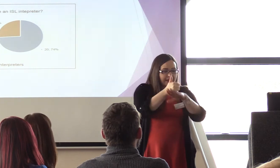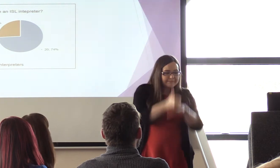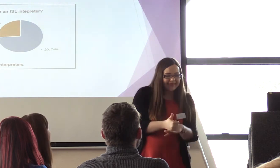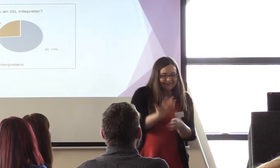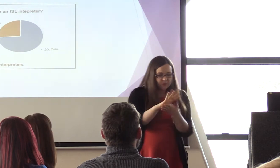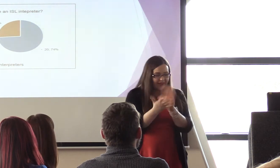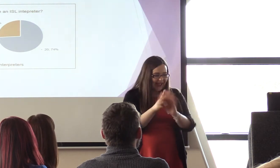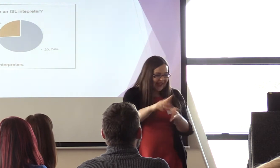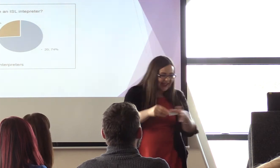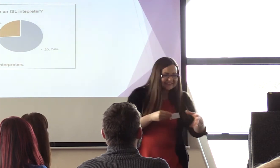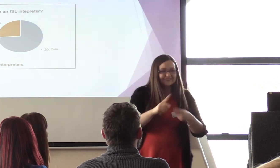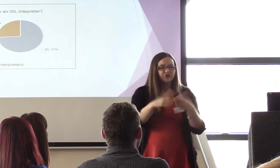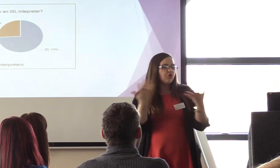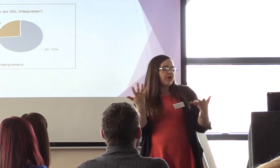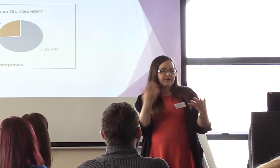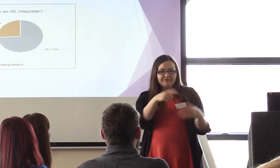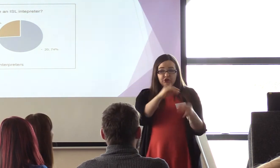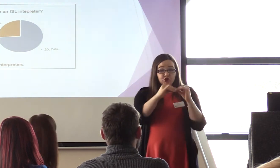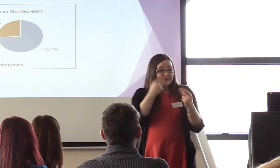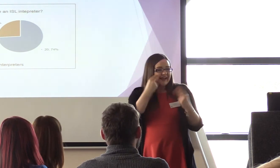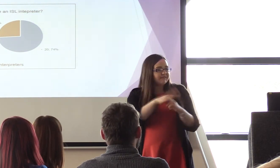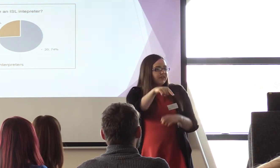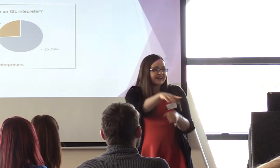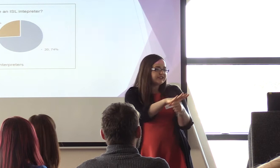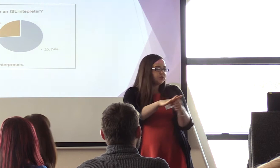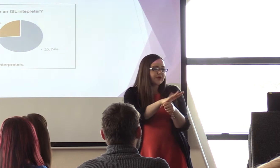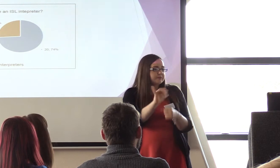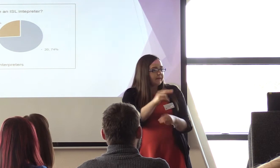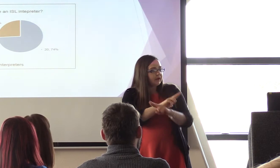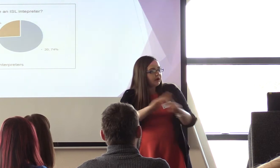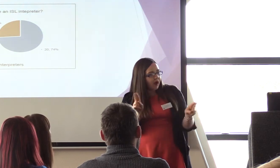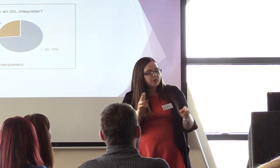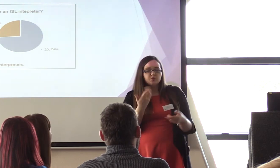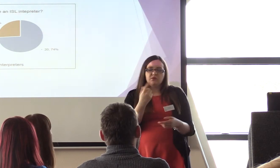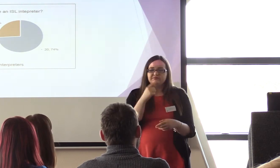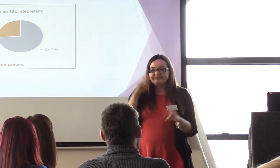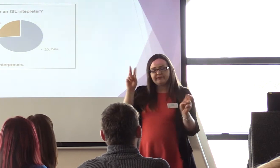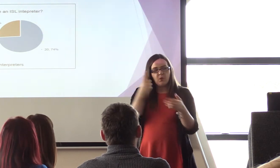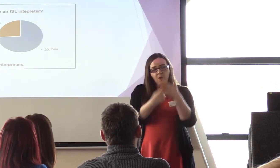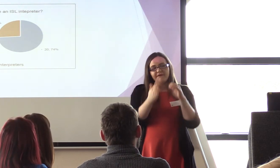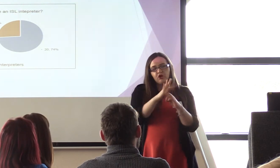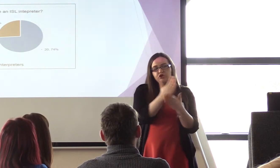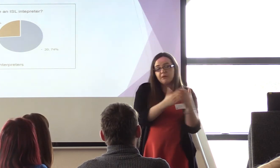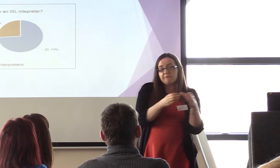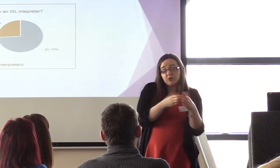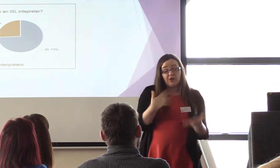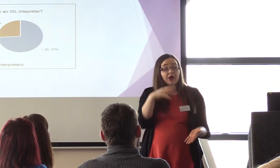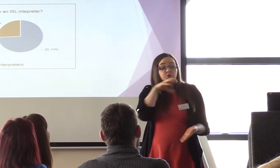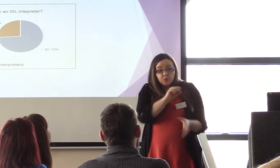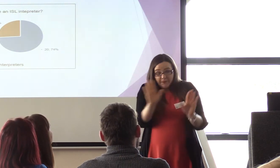partaken in lab work, or it was a practical classroom, so they didn't need an interpreter. So some said that